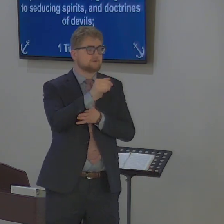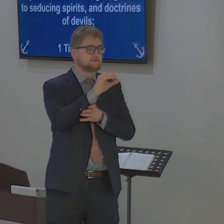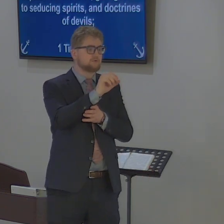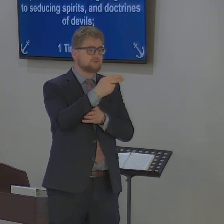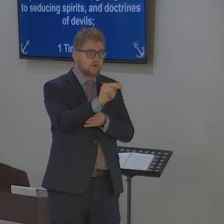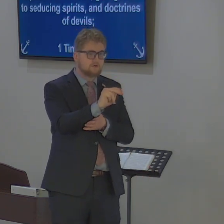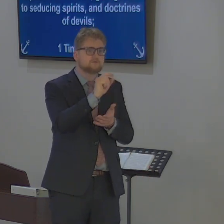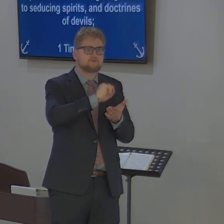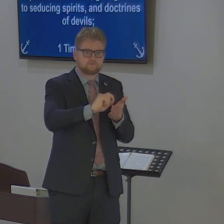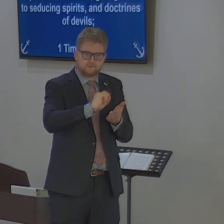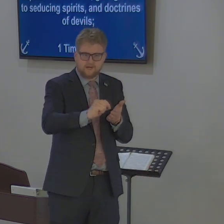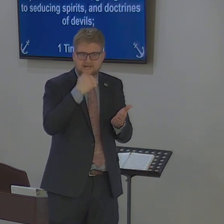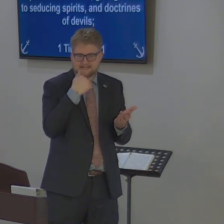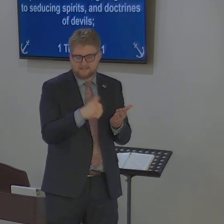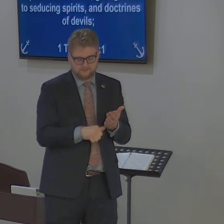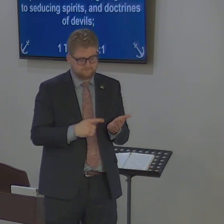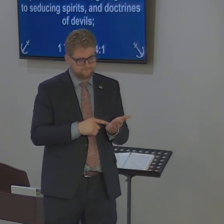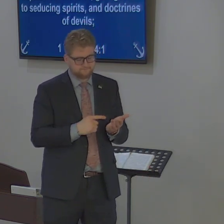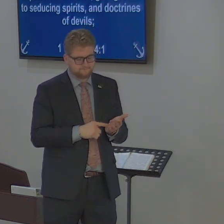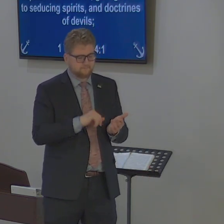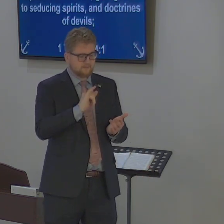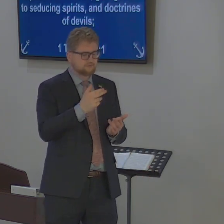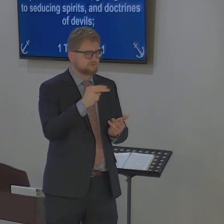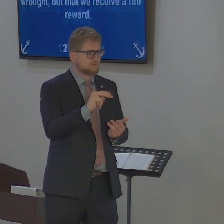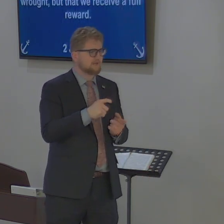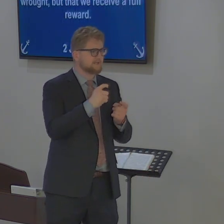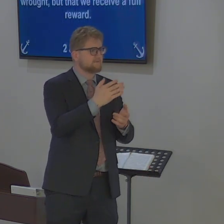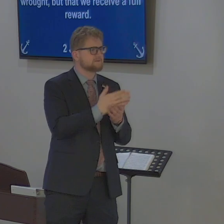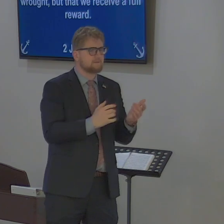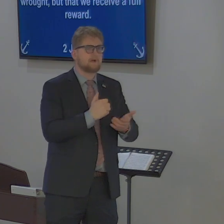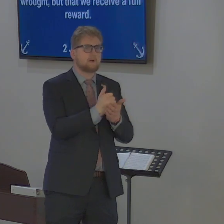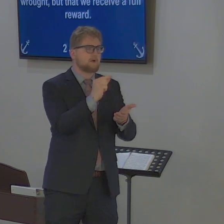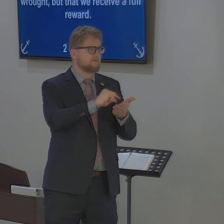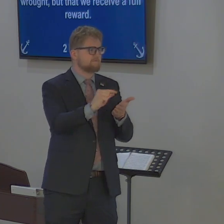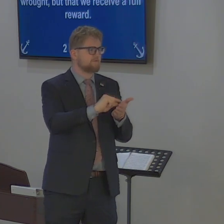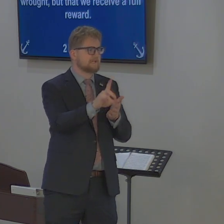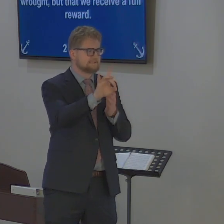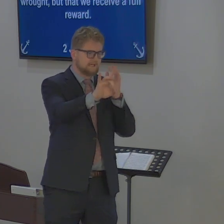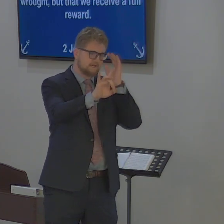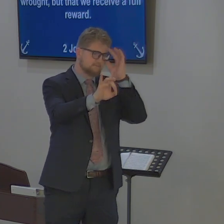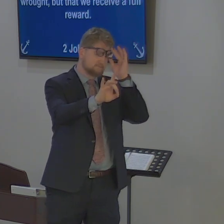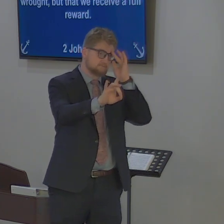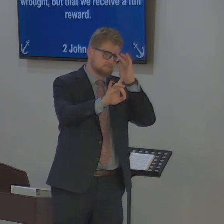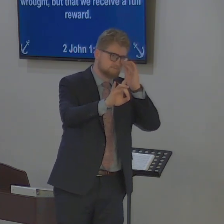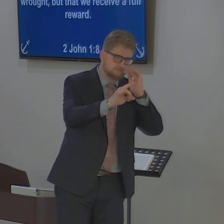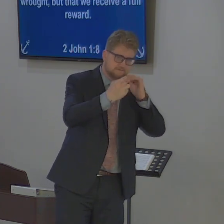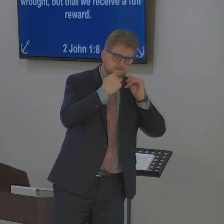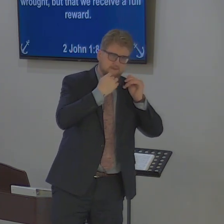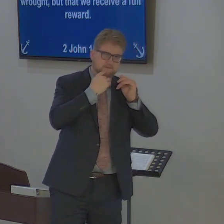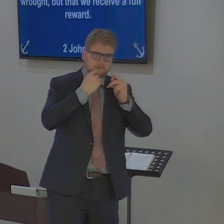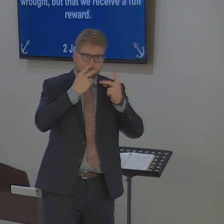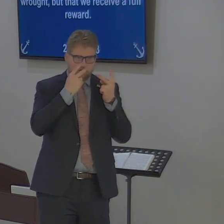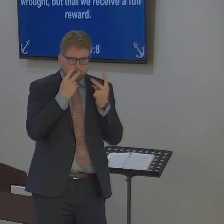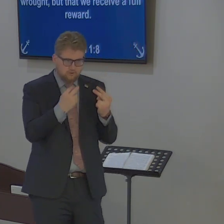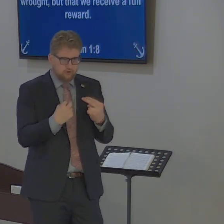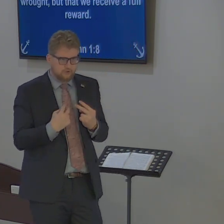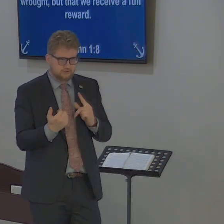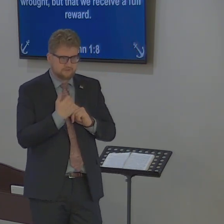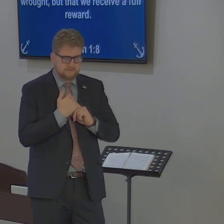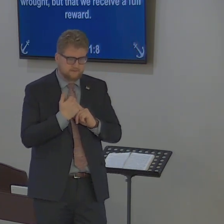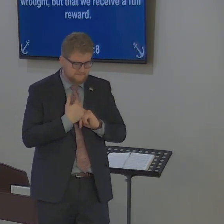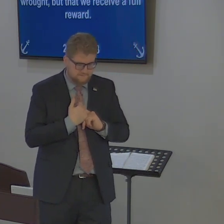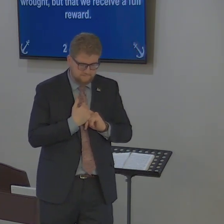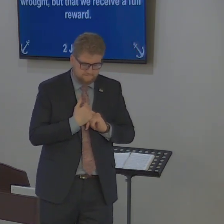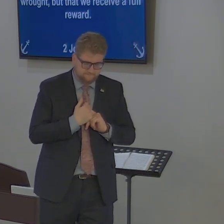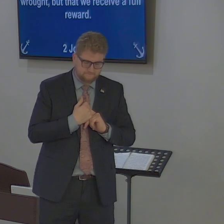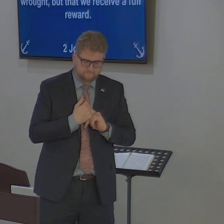to. And John gives some help. In verse 8, John tells us in verse 8, he says, look to yourselves. Look